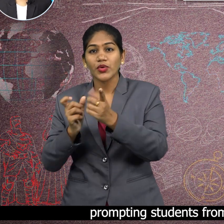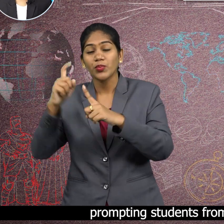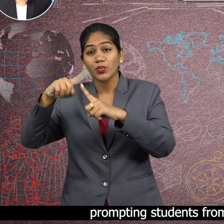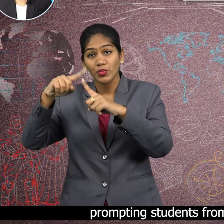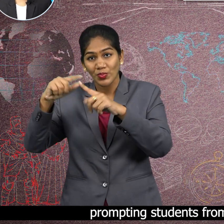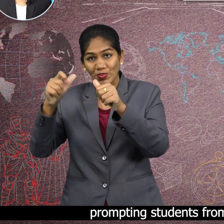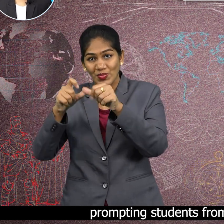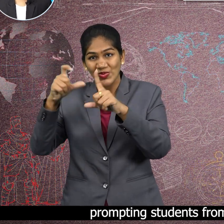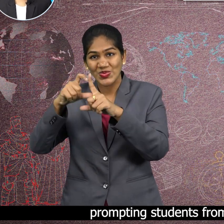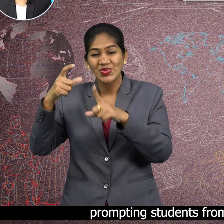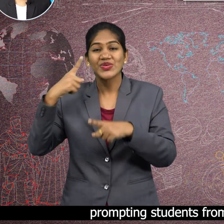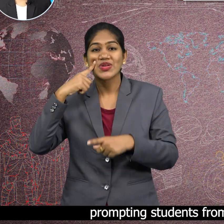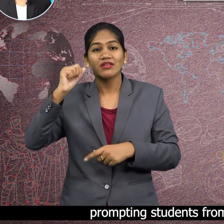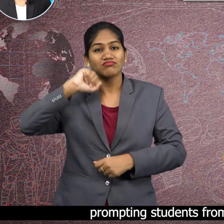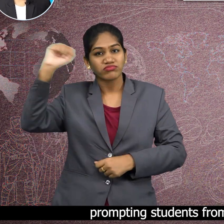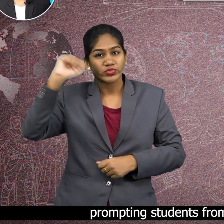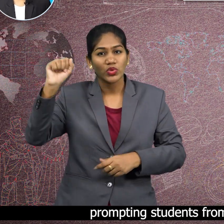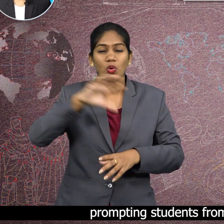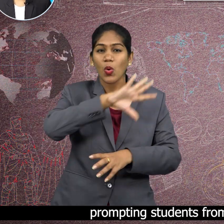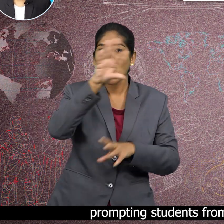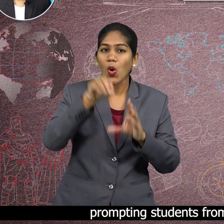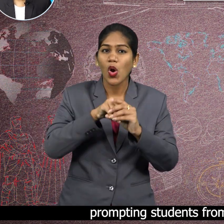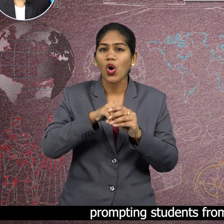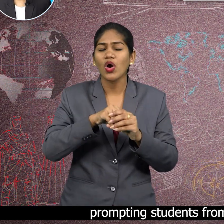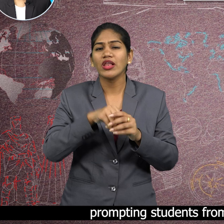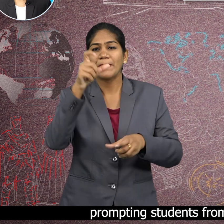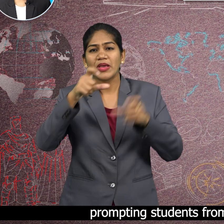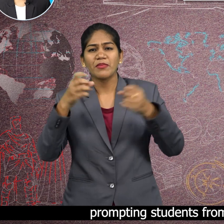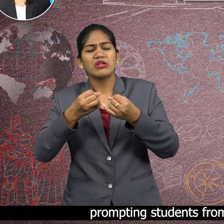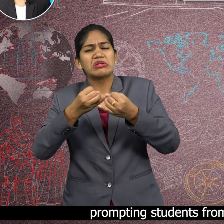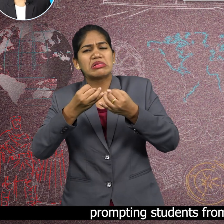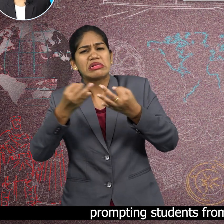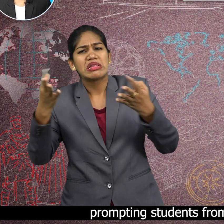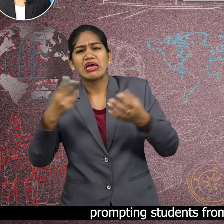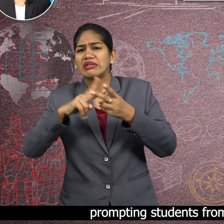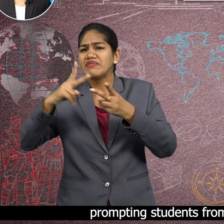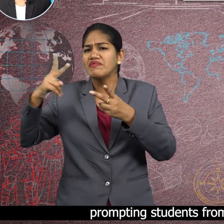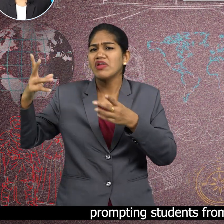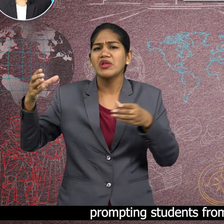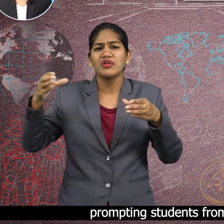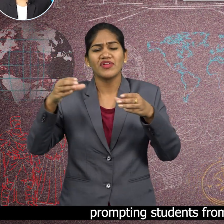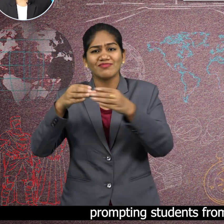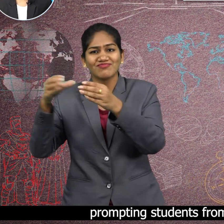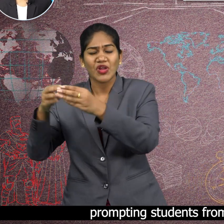prompting students from various universities to join.